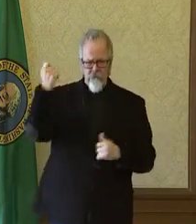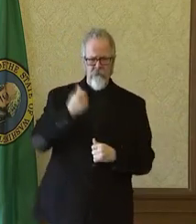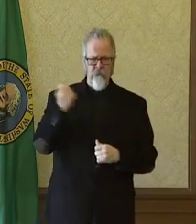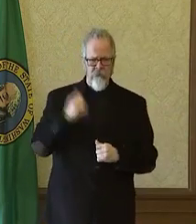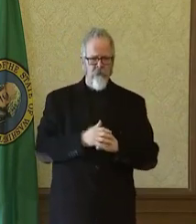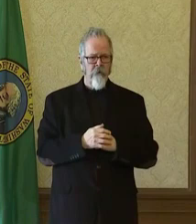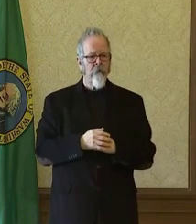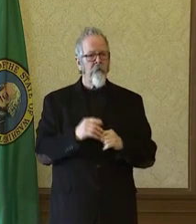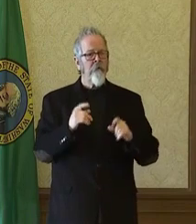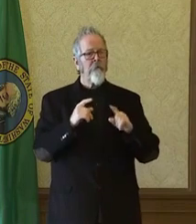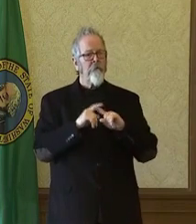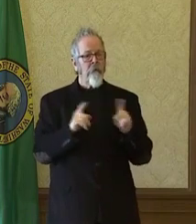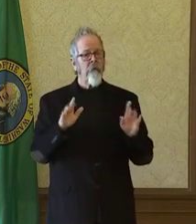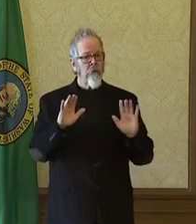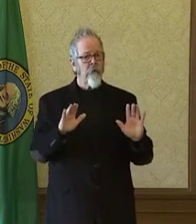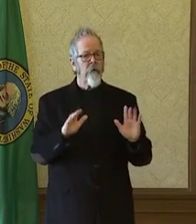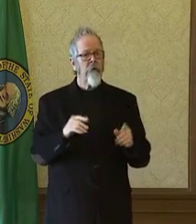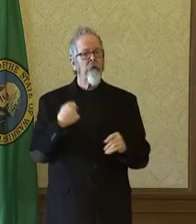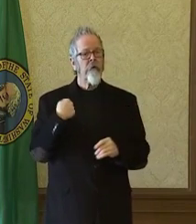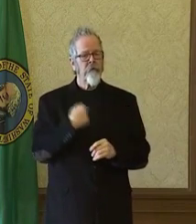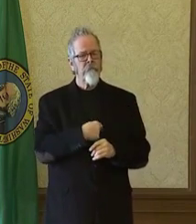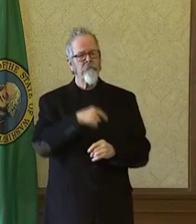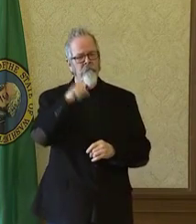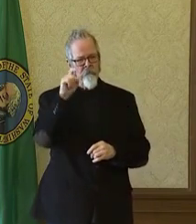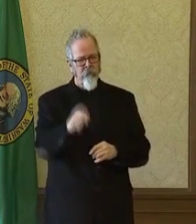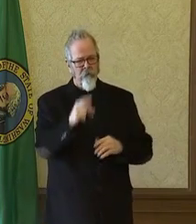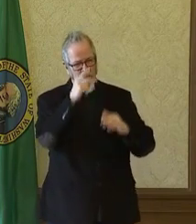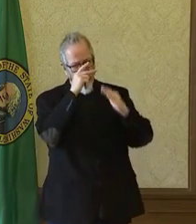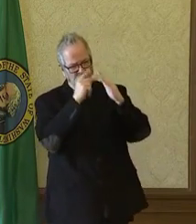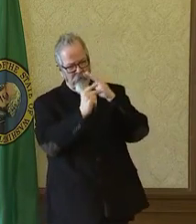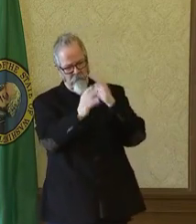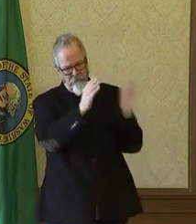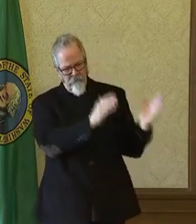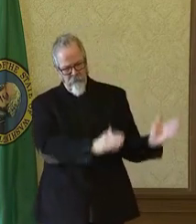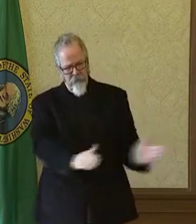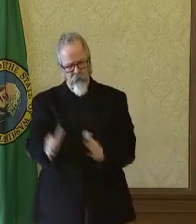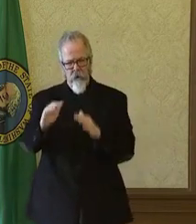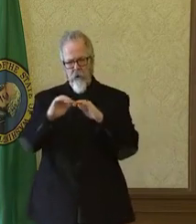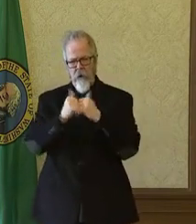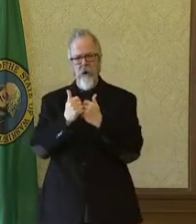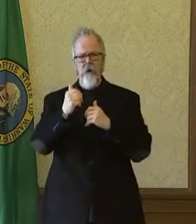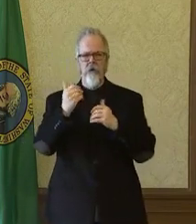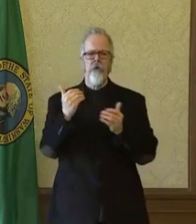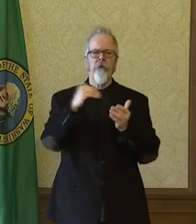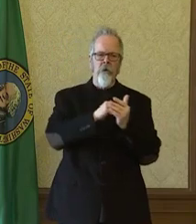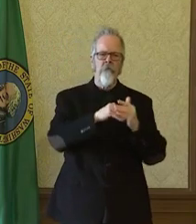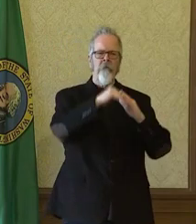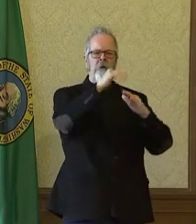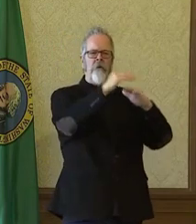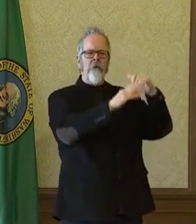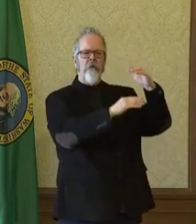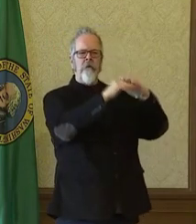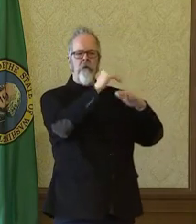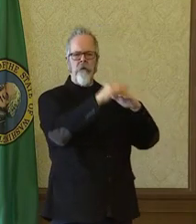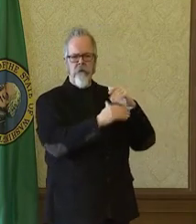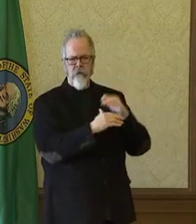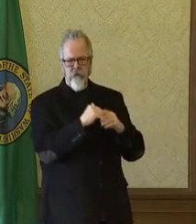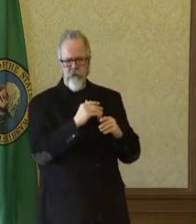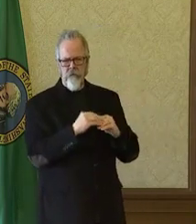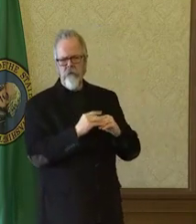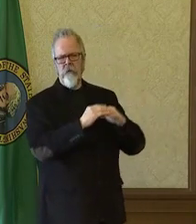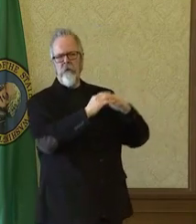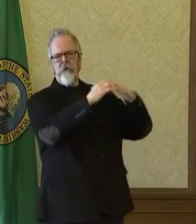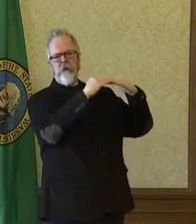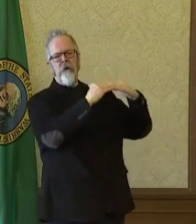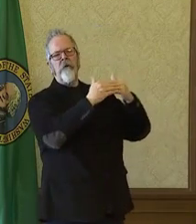to get out there and start rebuilding our state and our nation. And that would require a special session. Next question comes from Essex